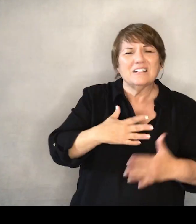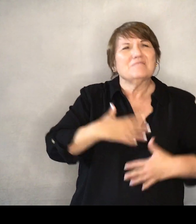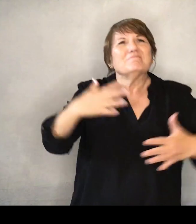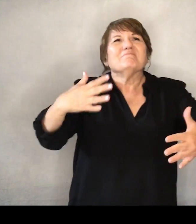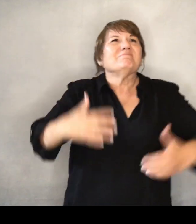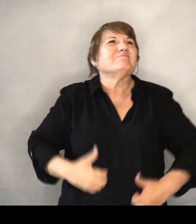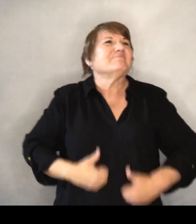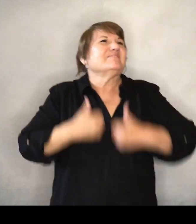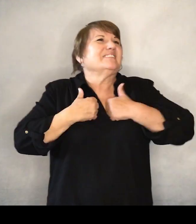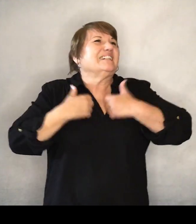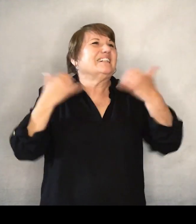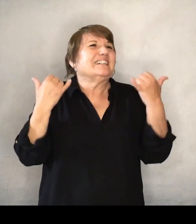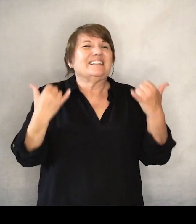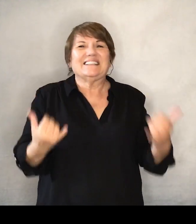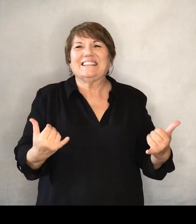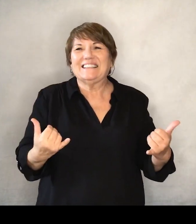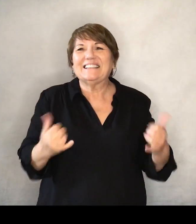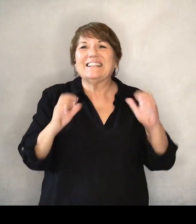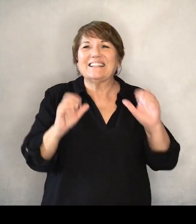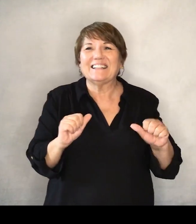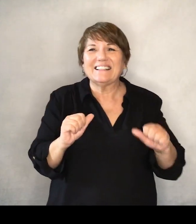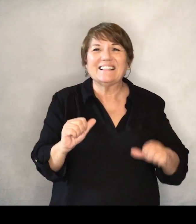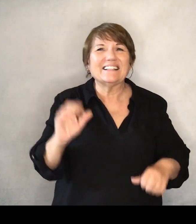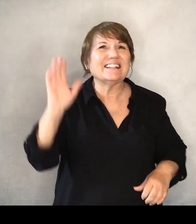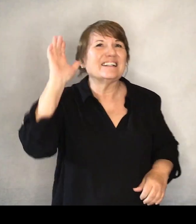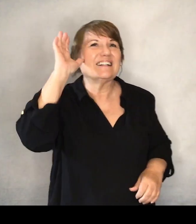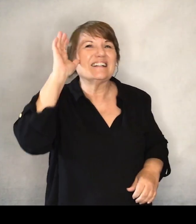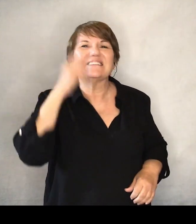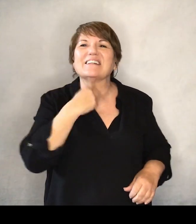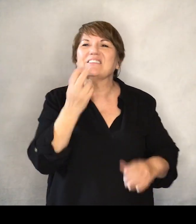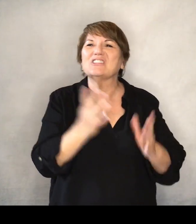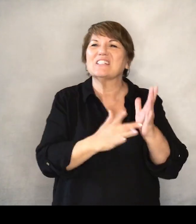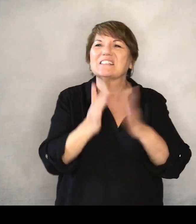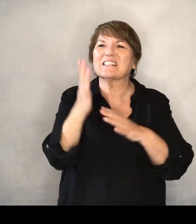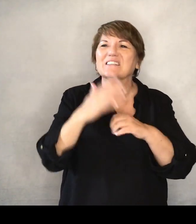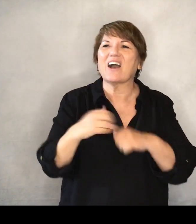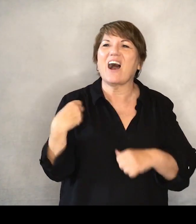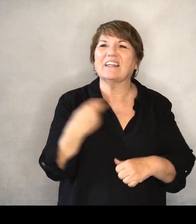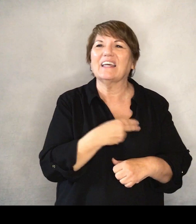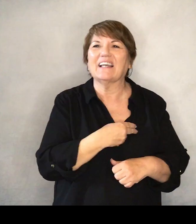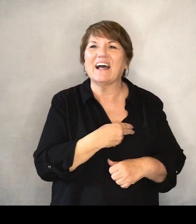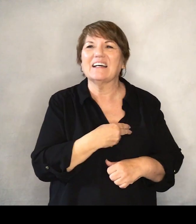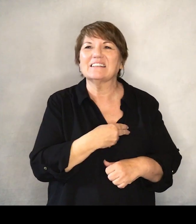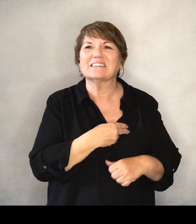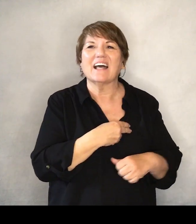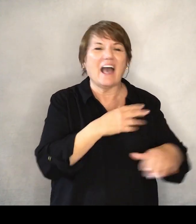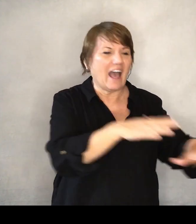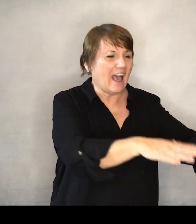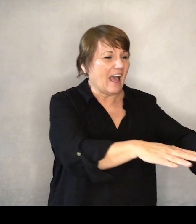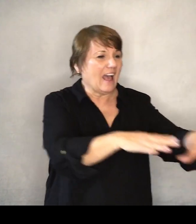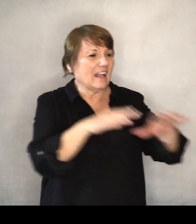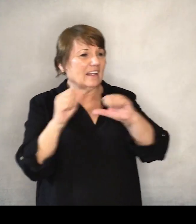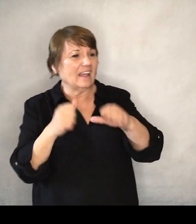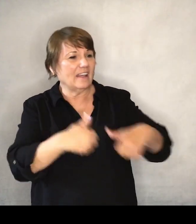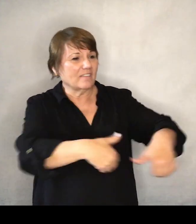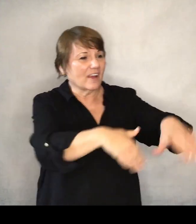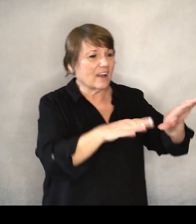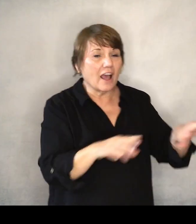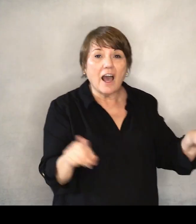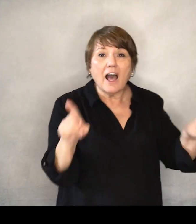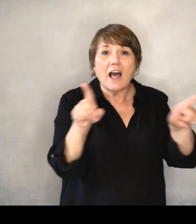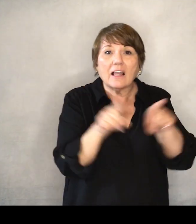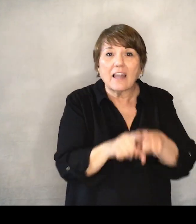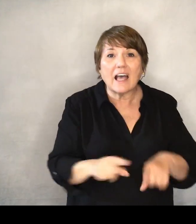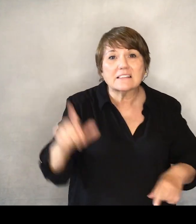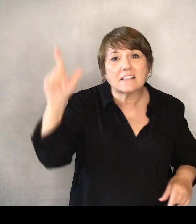Breath, you're alive now. Can't you hear the voice of Jesus calling us out from the grave?